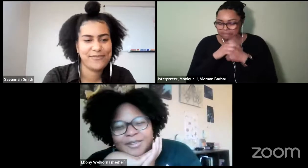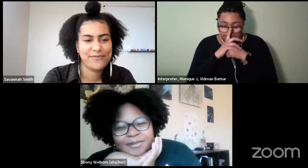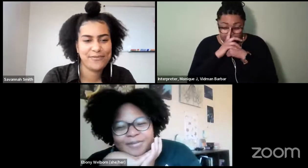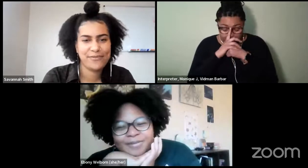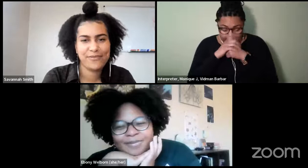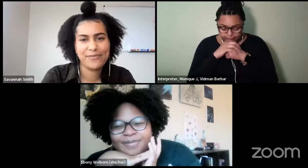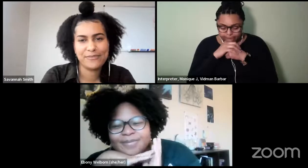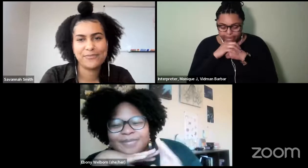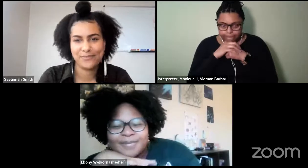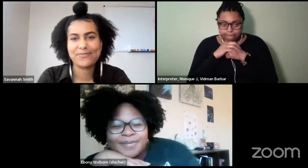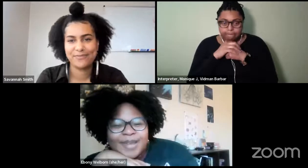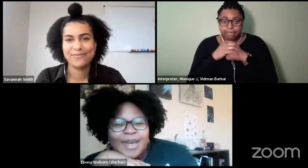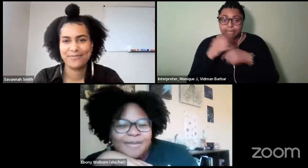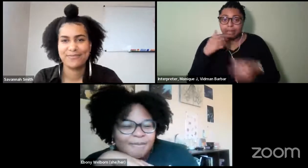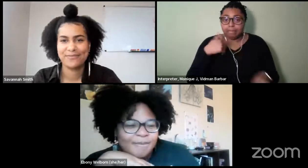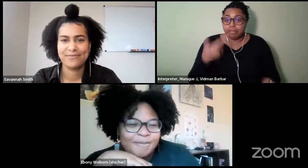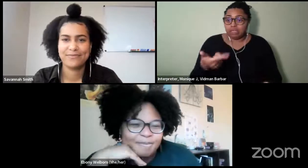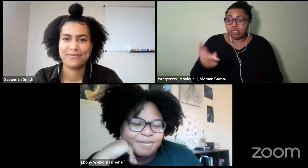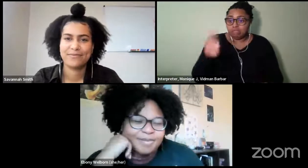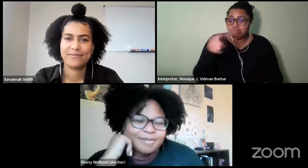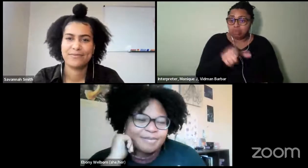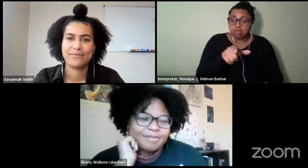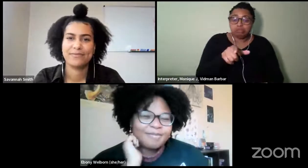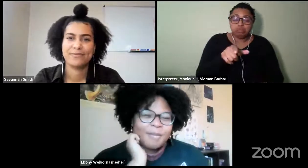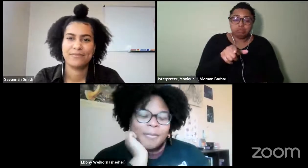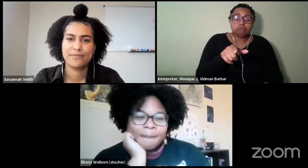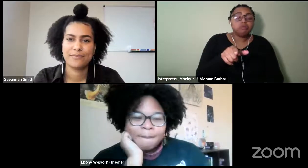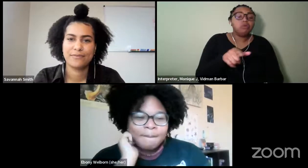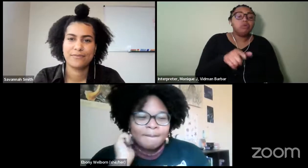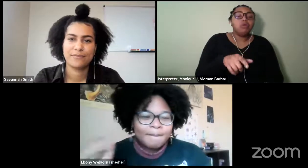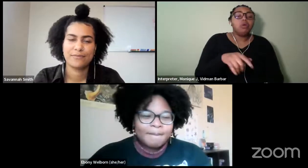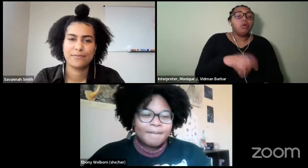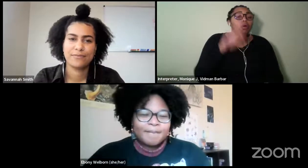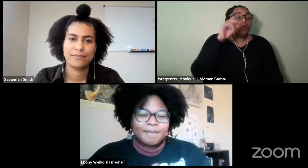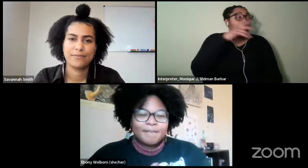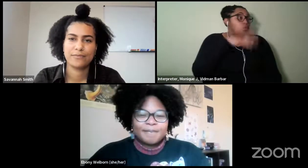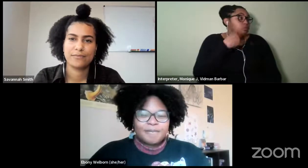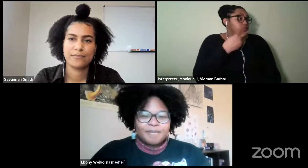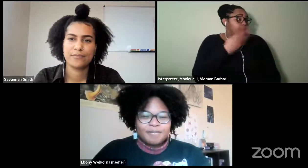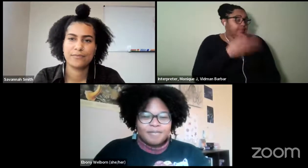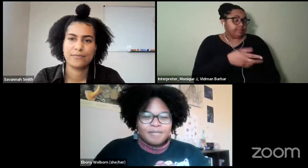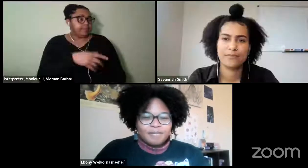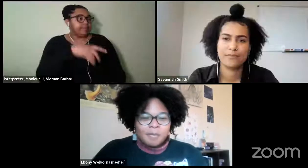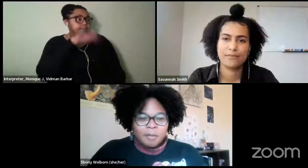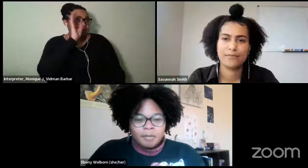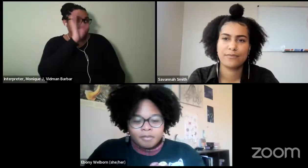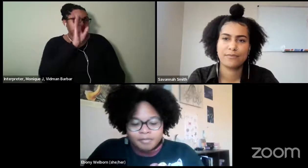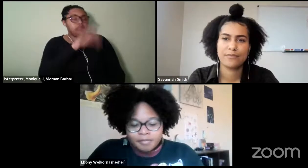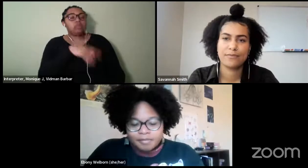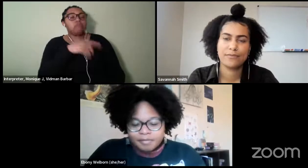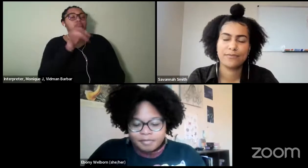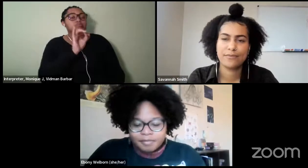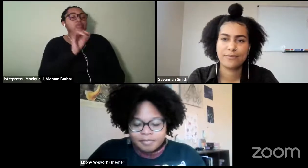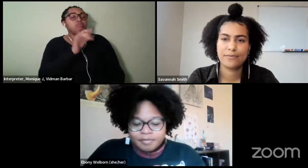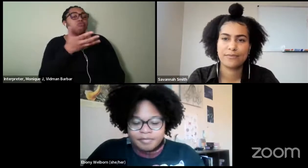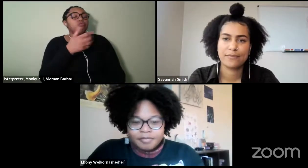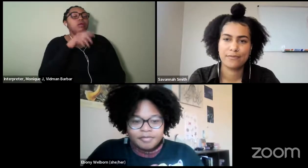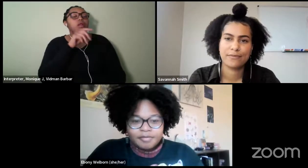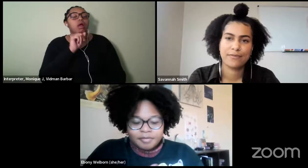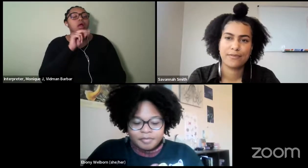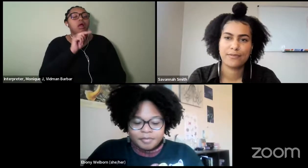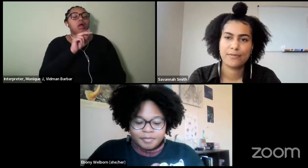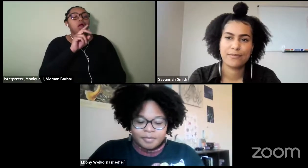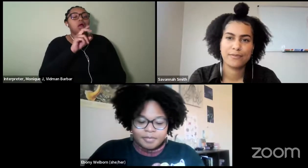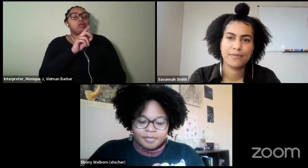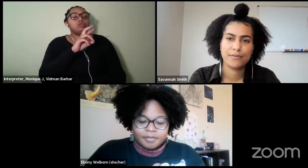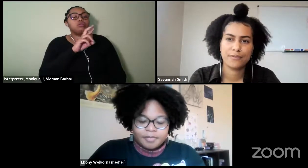I can go next. Yeah. So to piggyback off what Andrea said, I think one of the things I noticed that we did in our session